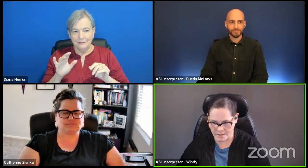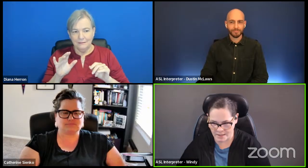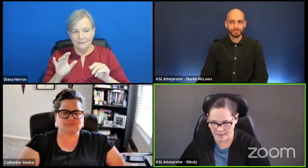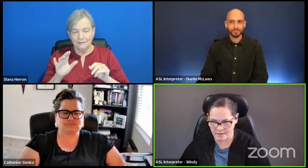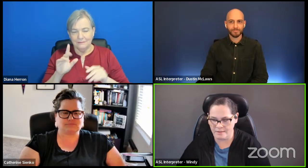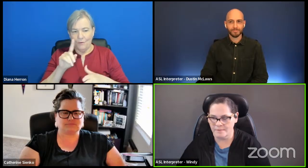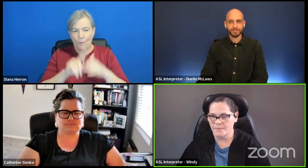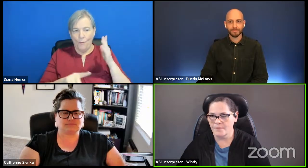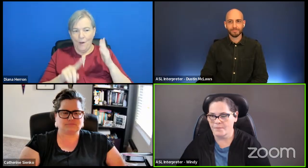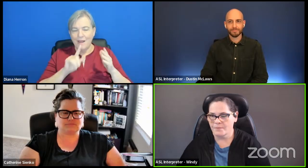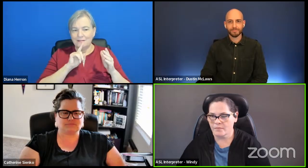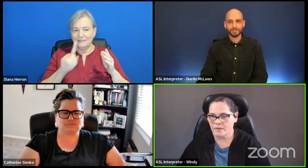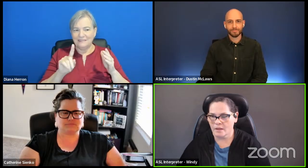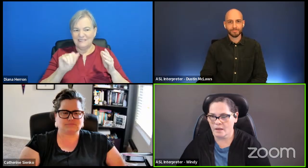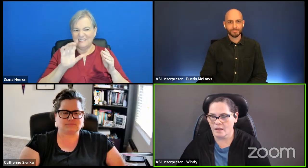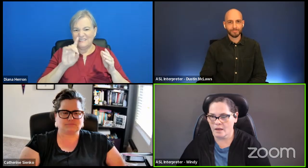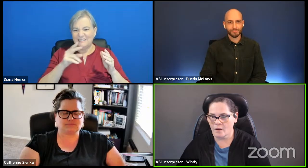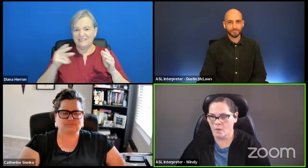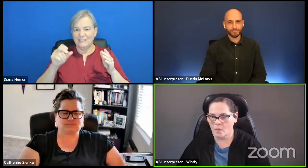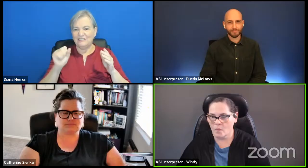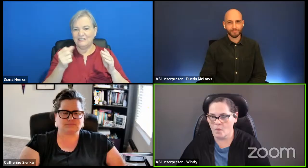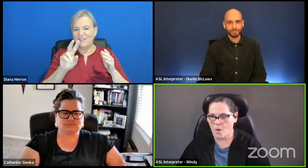in all of the state.